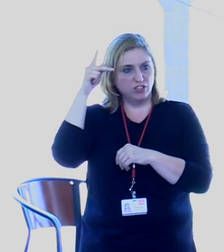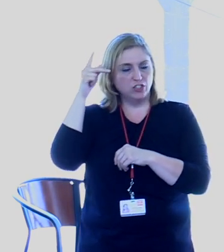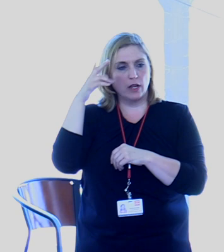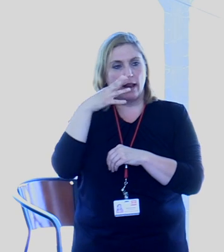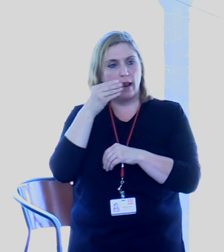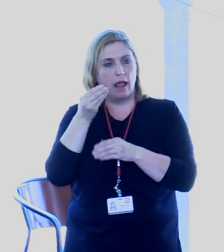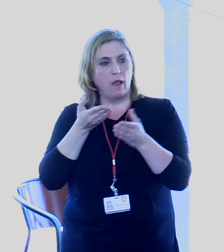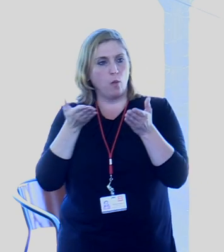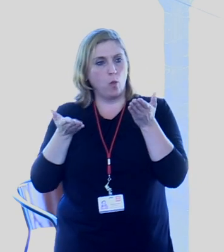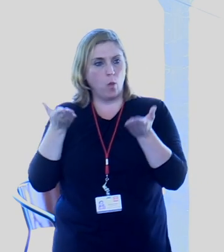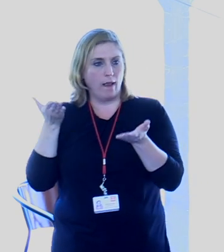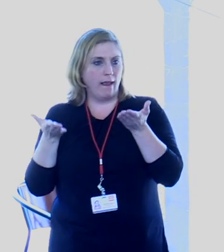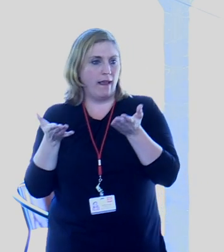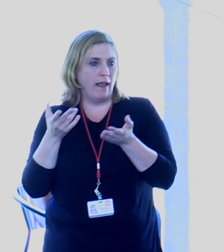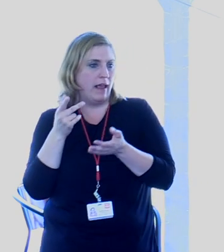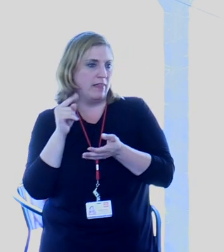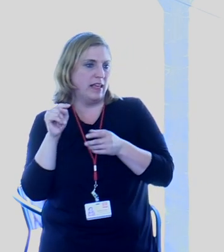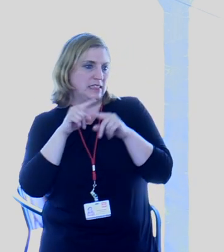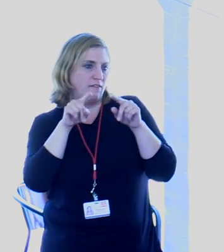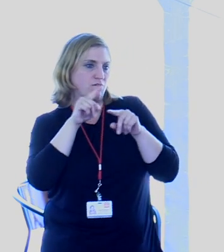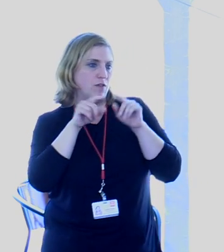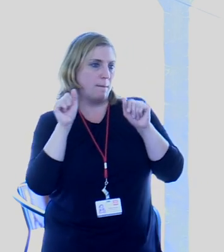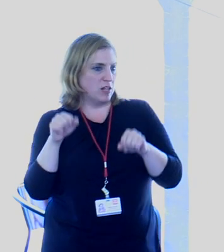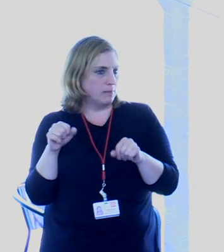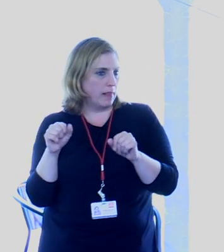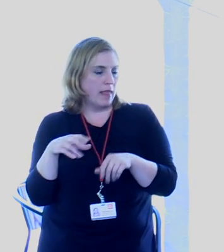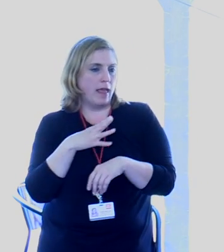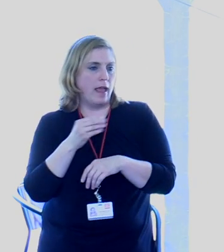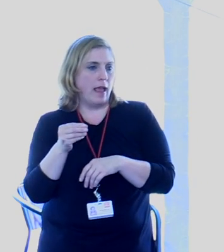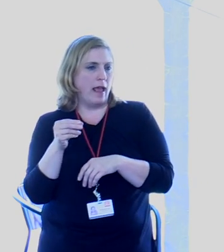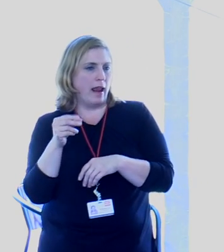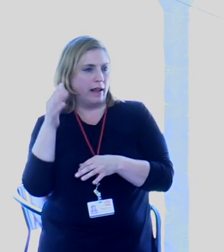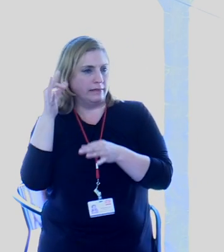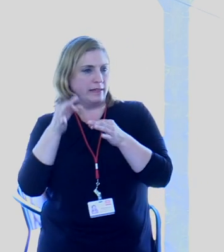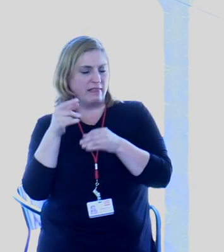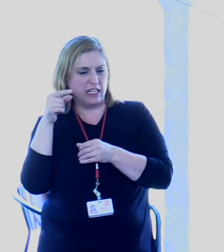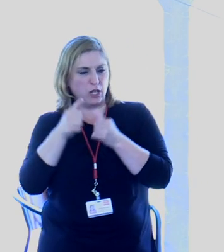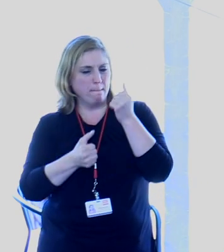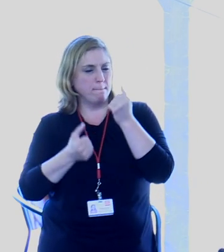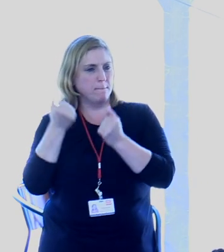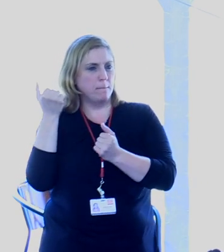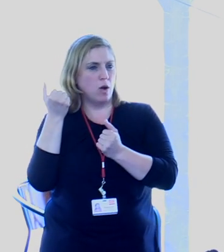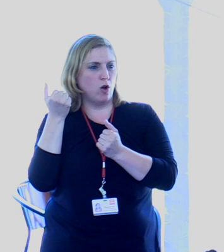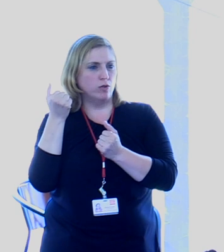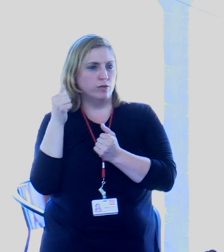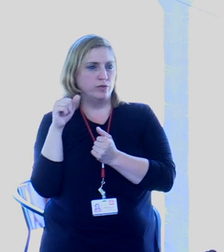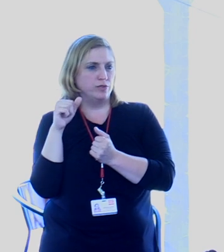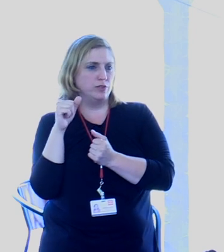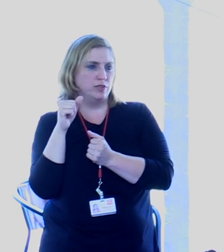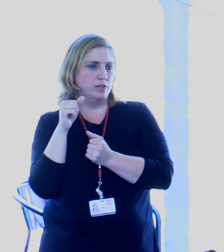weigh the different possibilities, and I determine this is the most circumspect